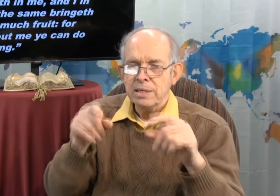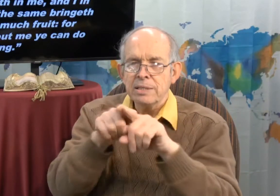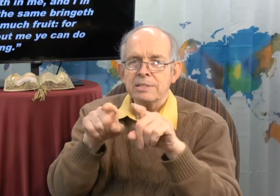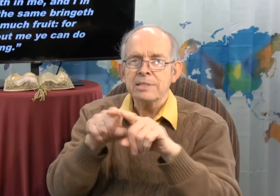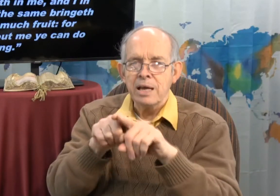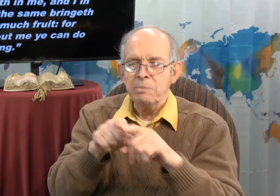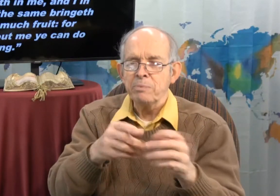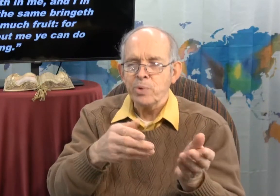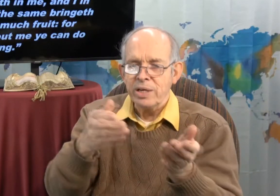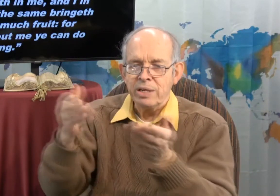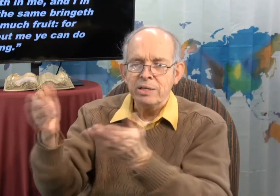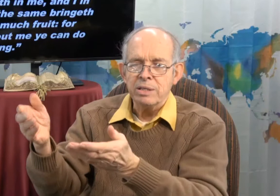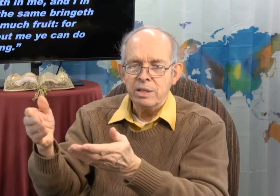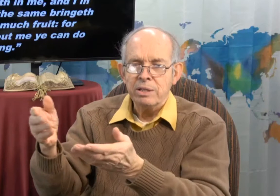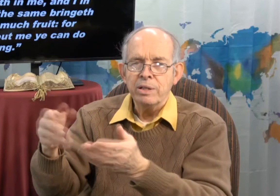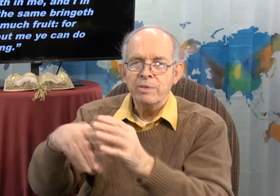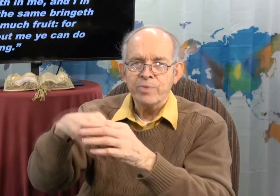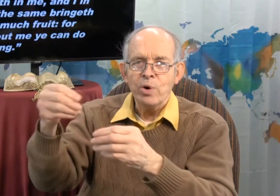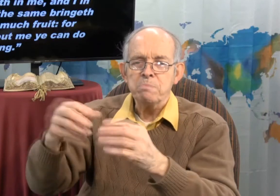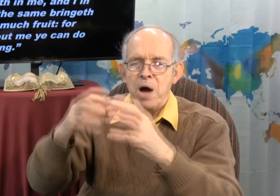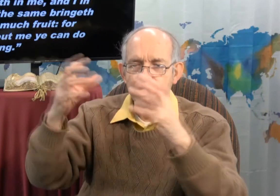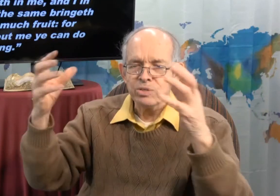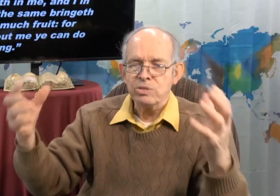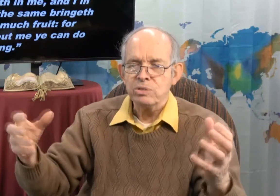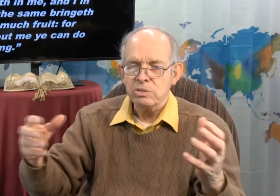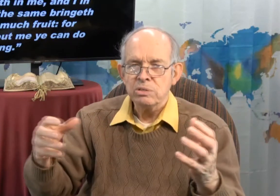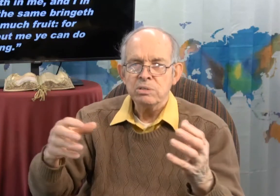the same thing good must